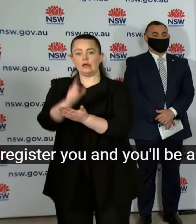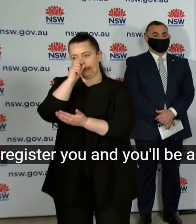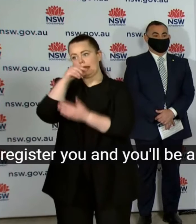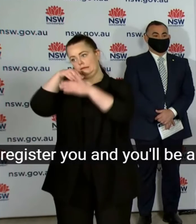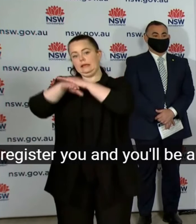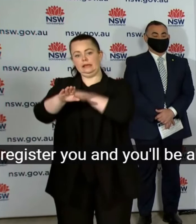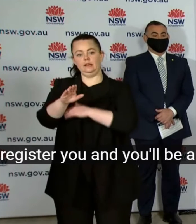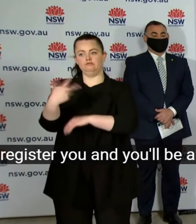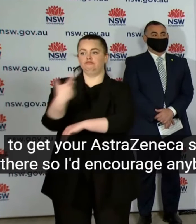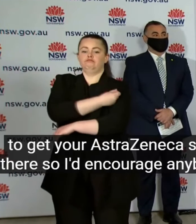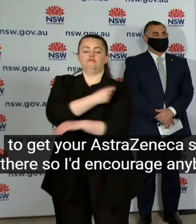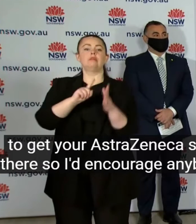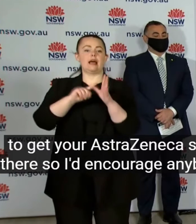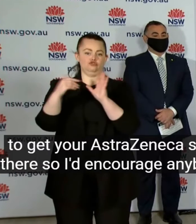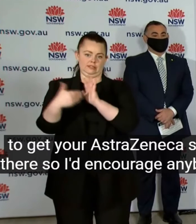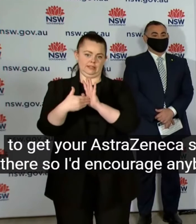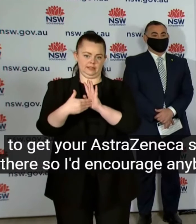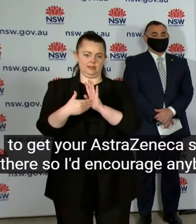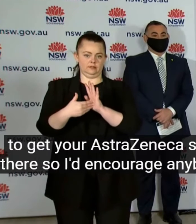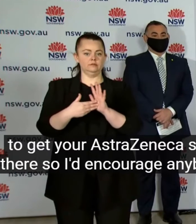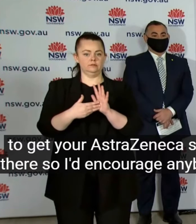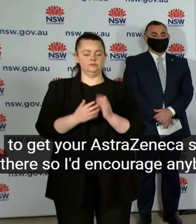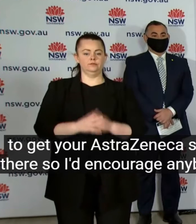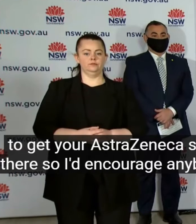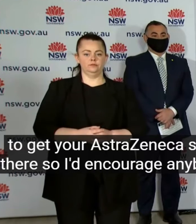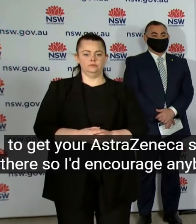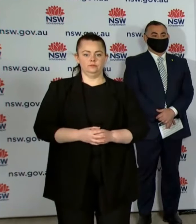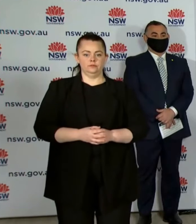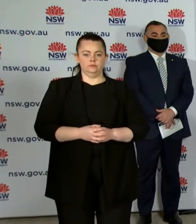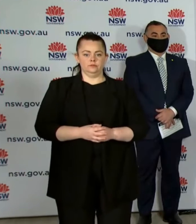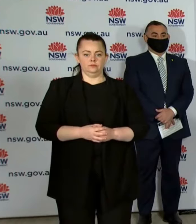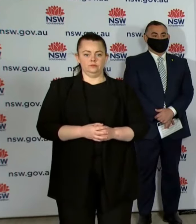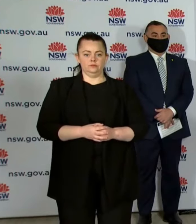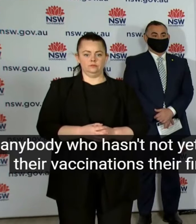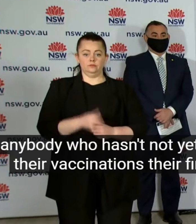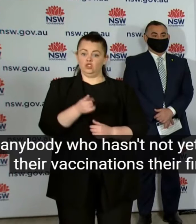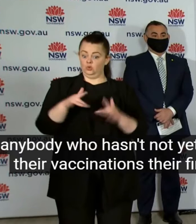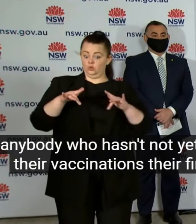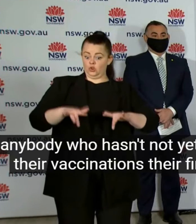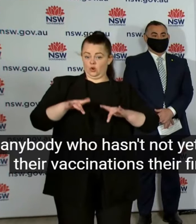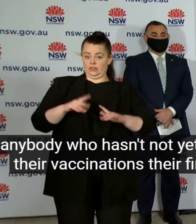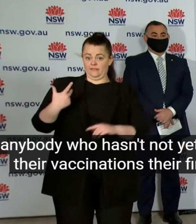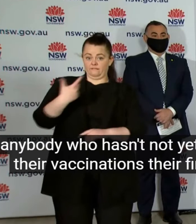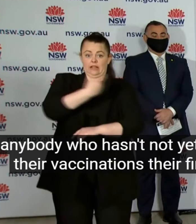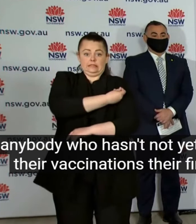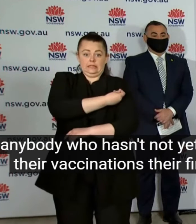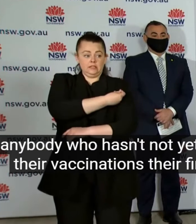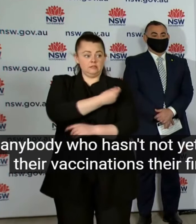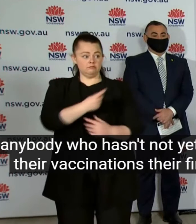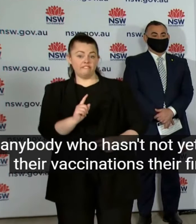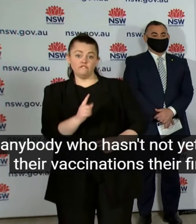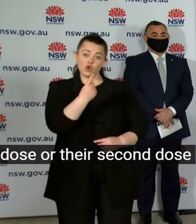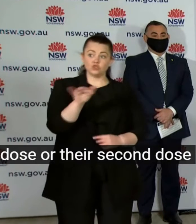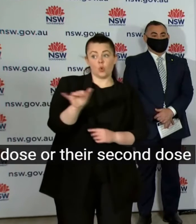AstraZeneca shot there. So I'd encourage anybody who hasn't yet got their vaccinations, their first dose or their second